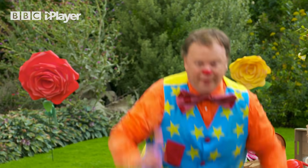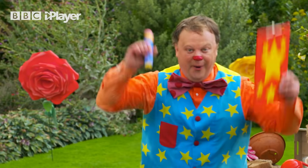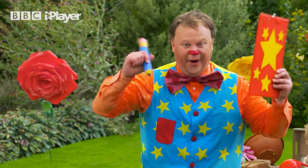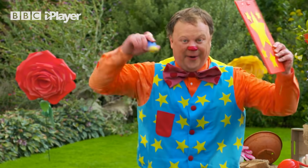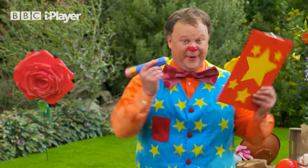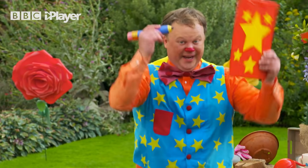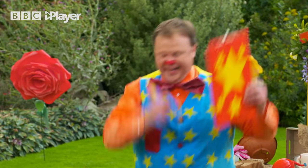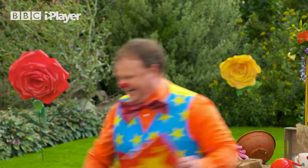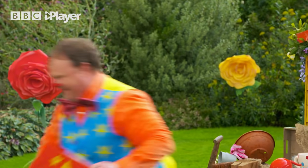Woohoo!